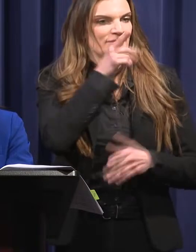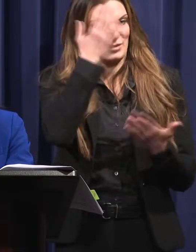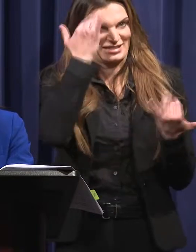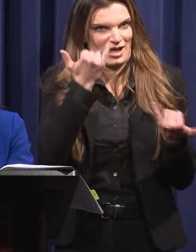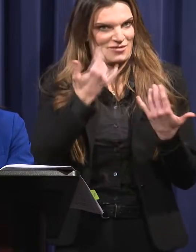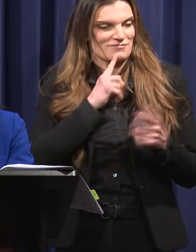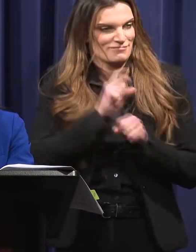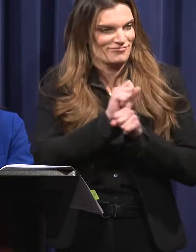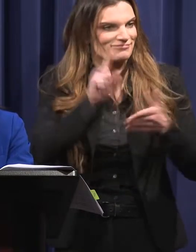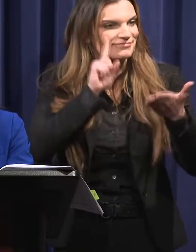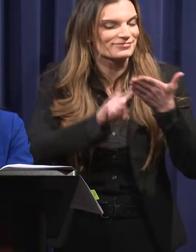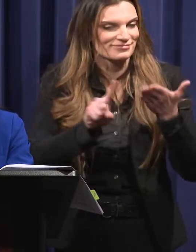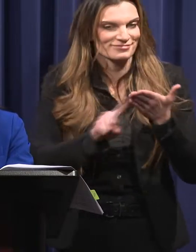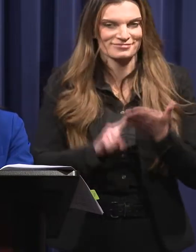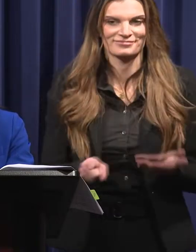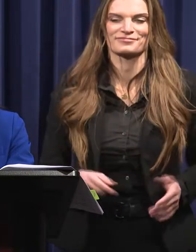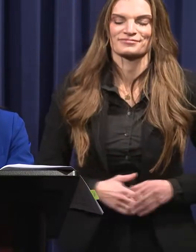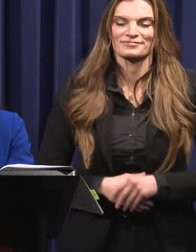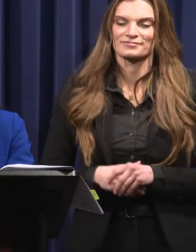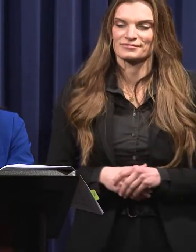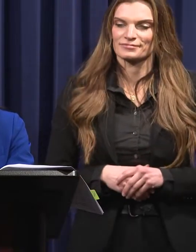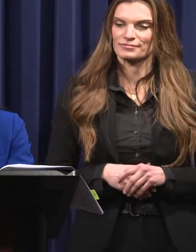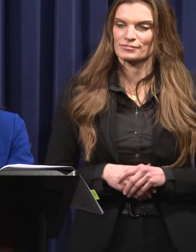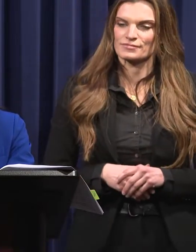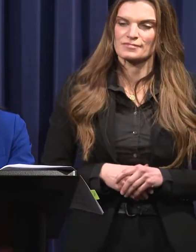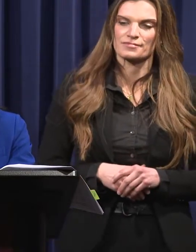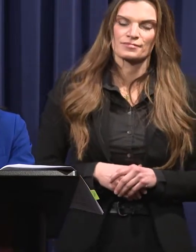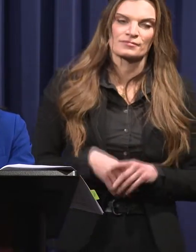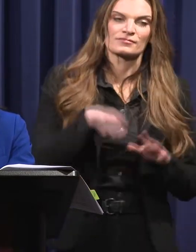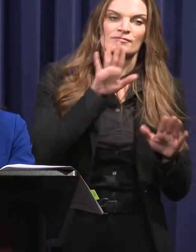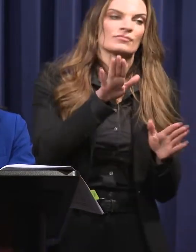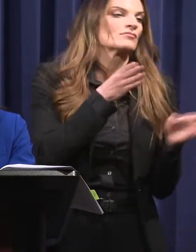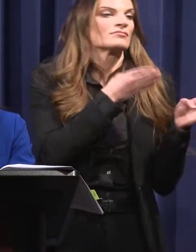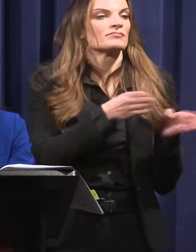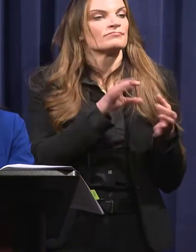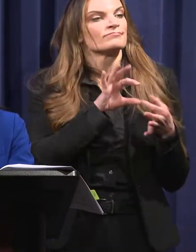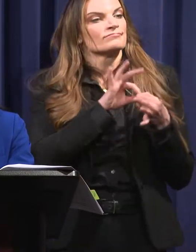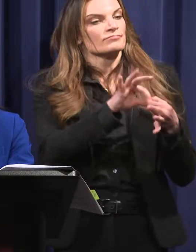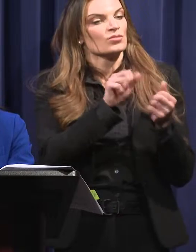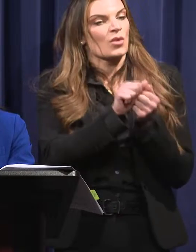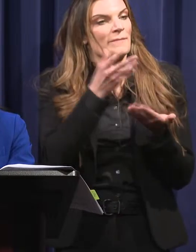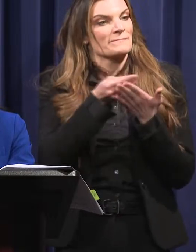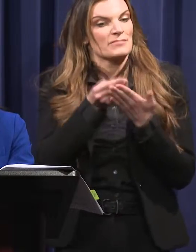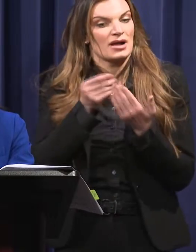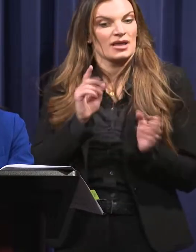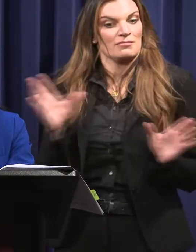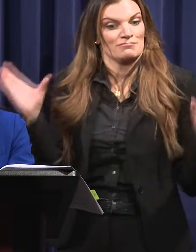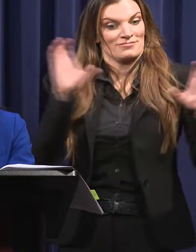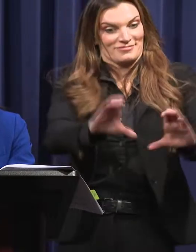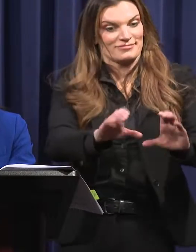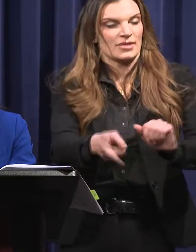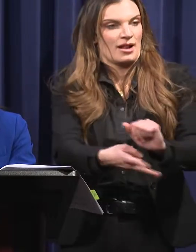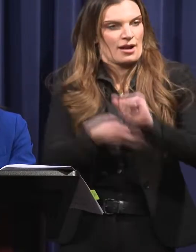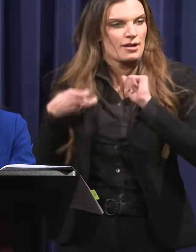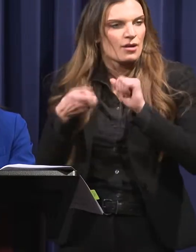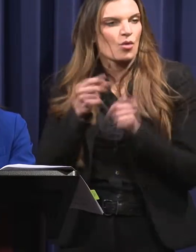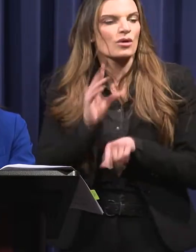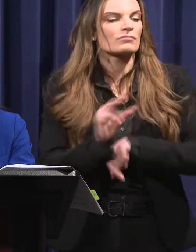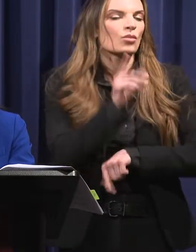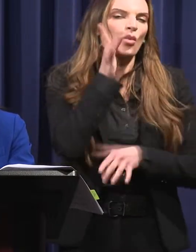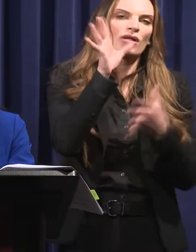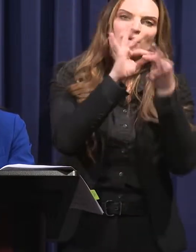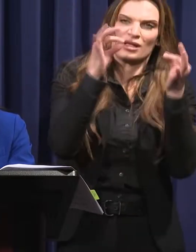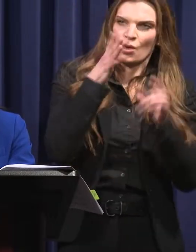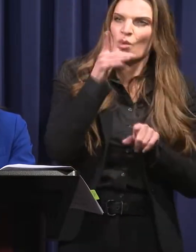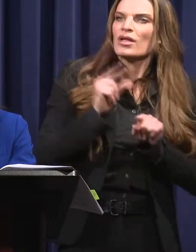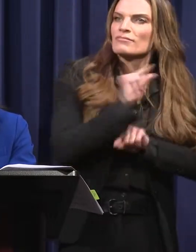is charging Ann and Rob Menard. The methods employed to embezzle, misappropriate, deceive, steal from